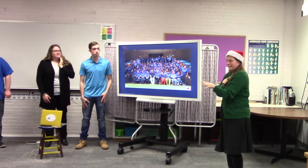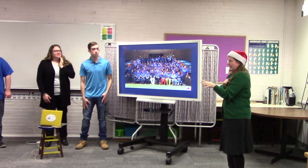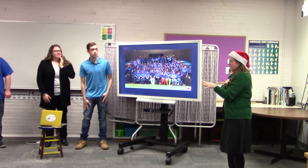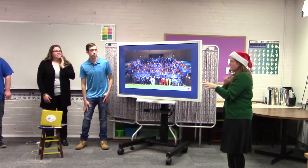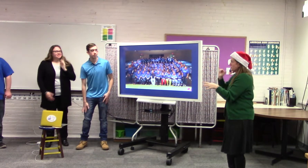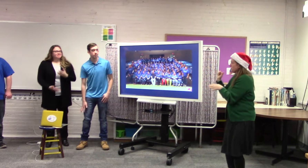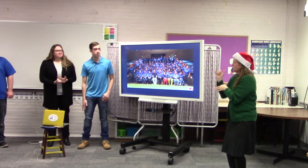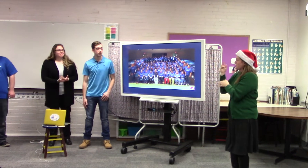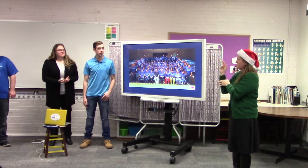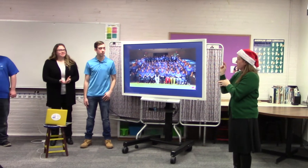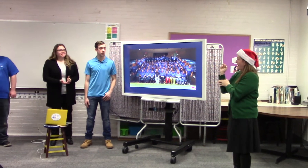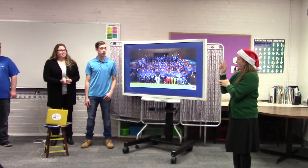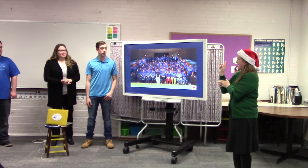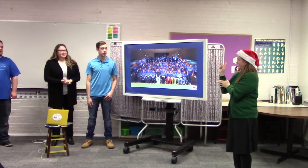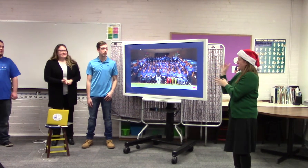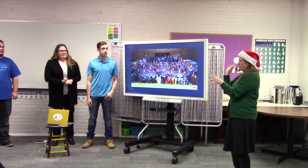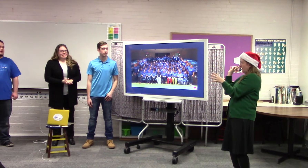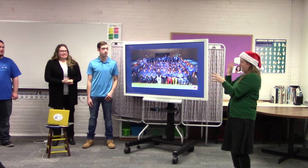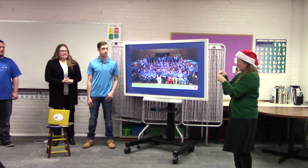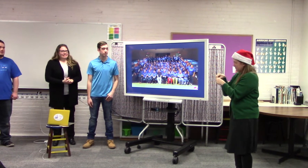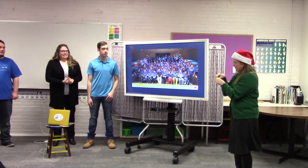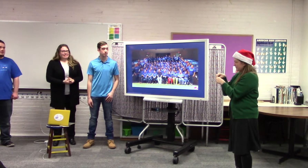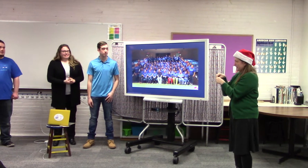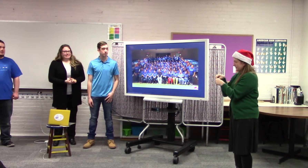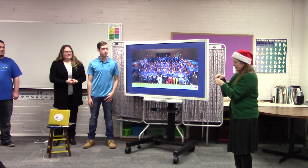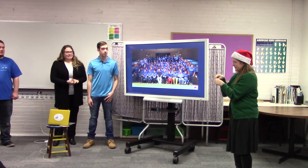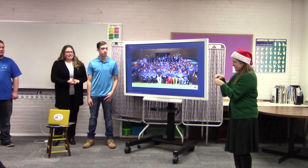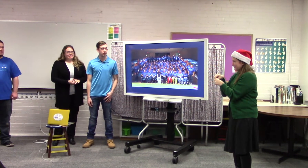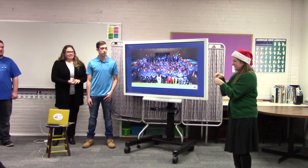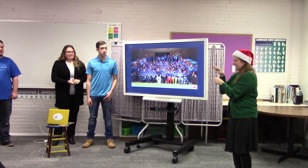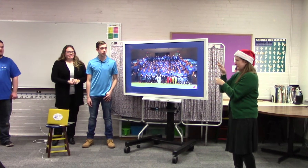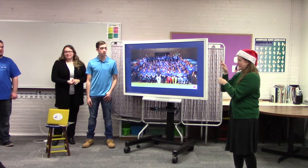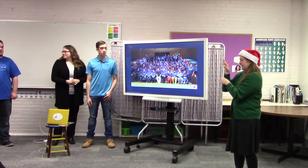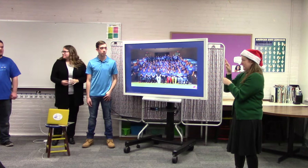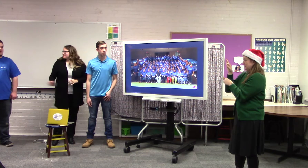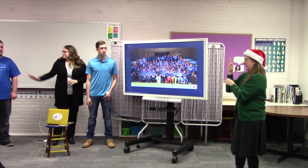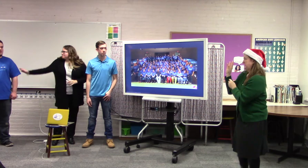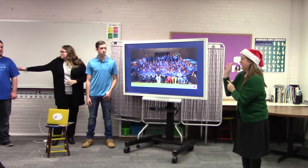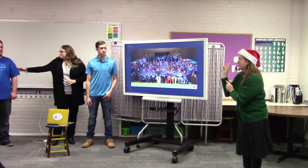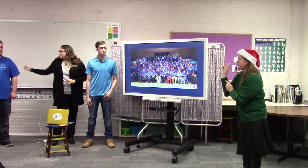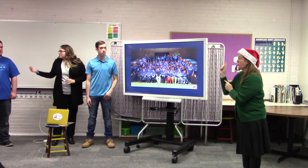All right, I feel like everybody's had a chance to talk, so now it's my turn.